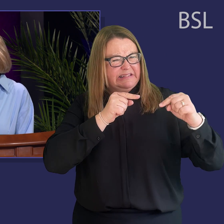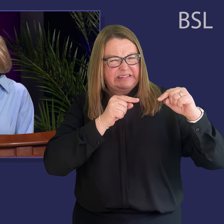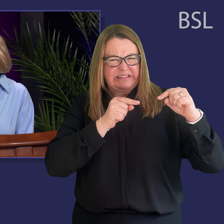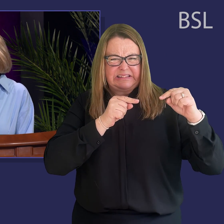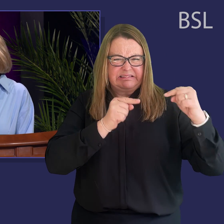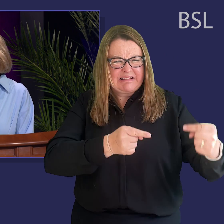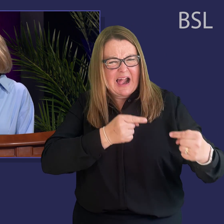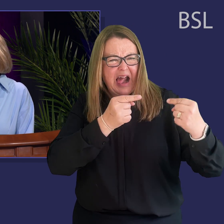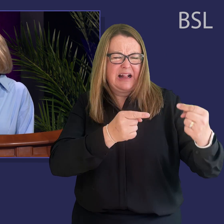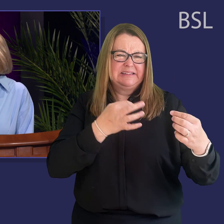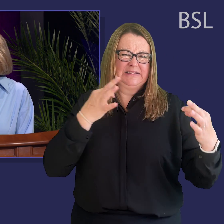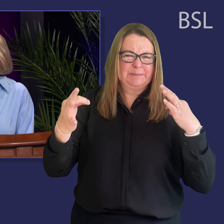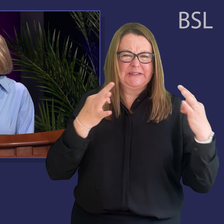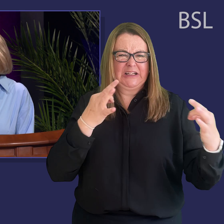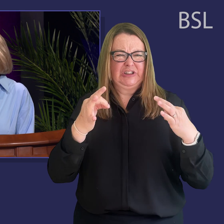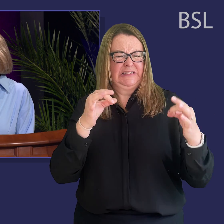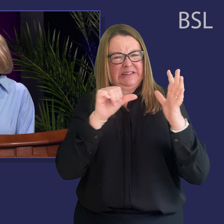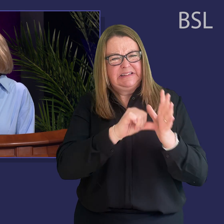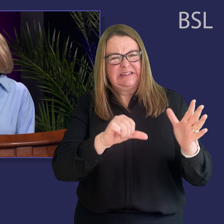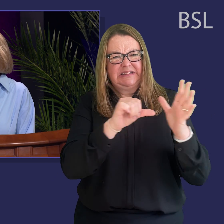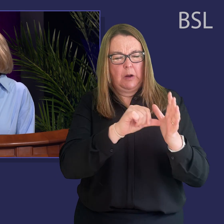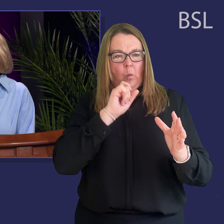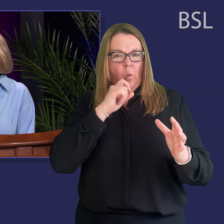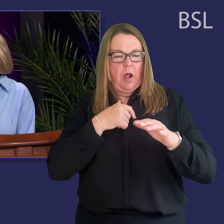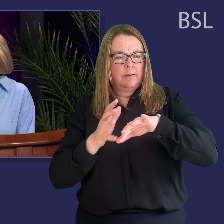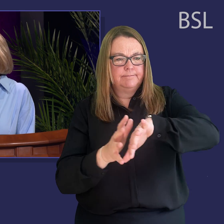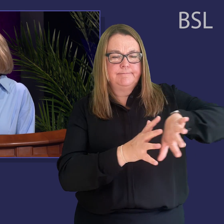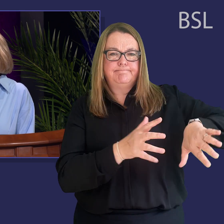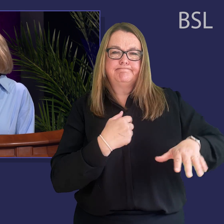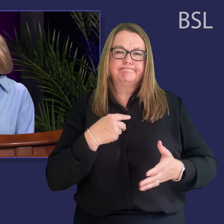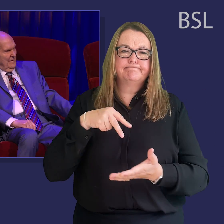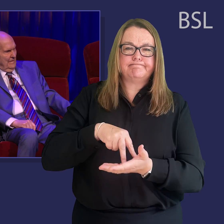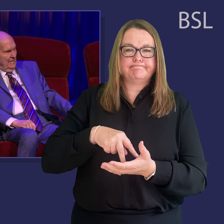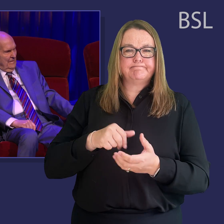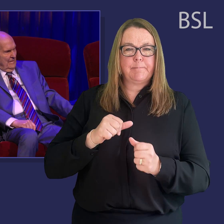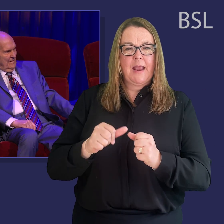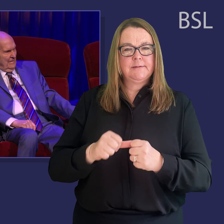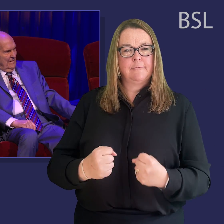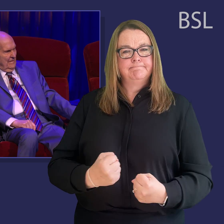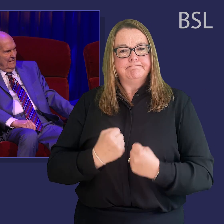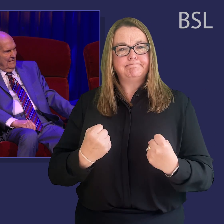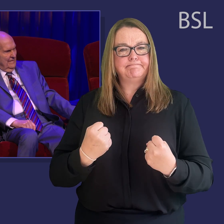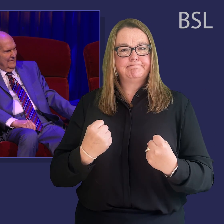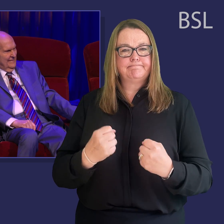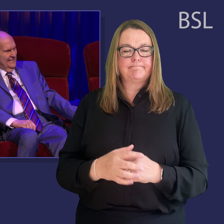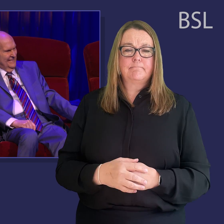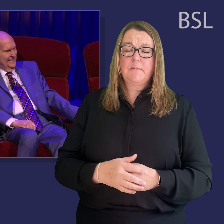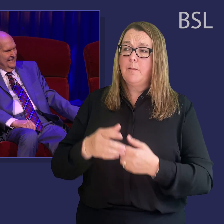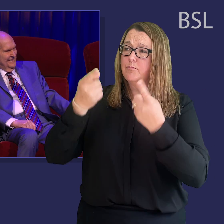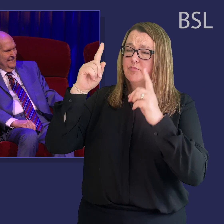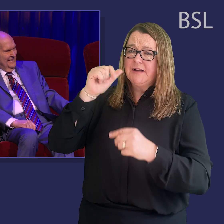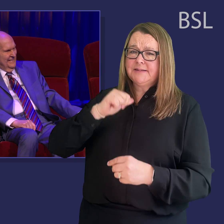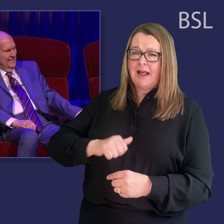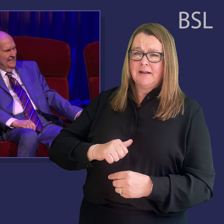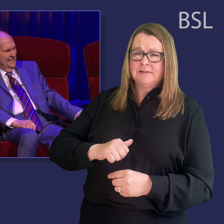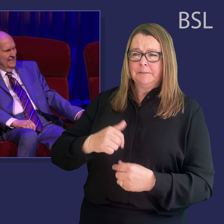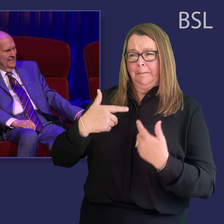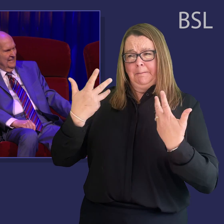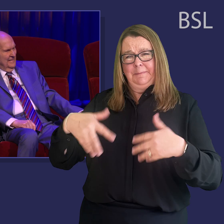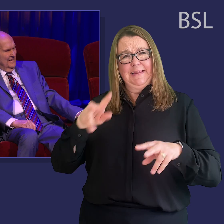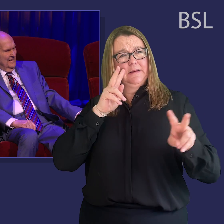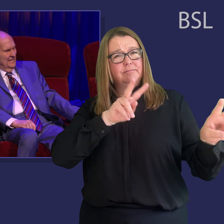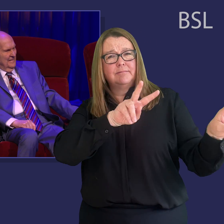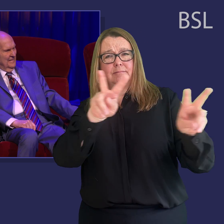better. President Nelson, I have seen and felt peace among the saints that